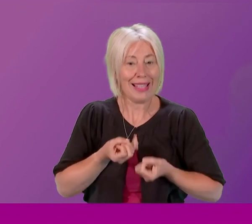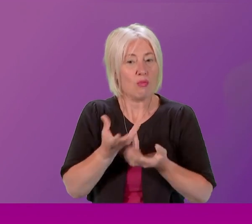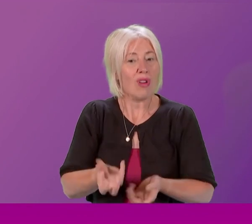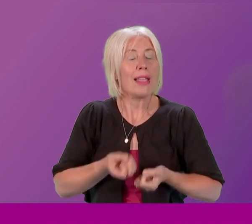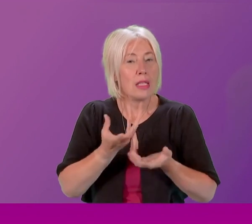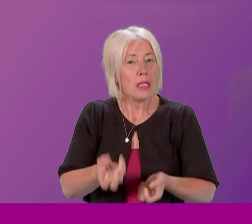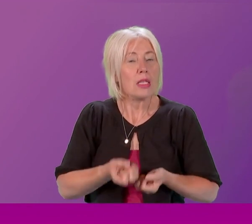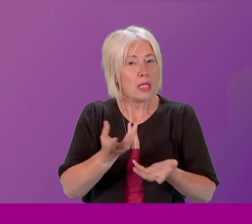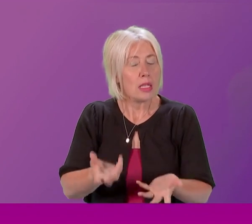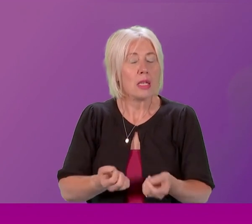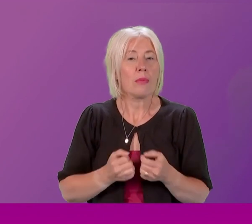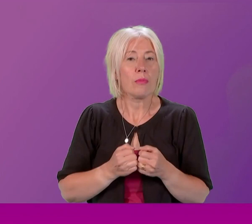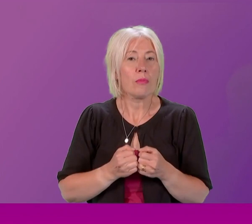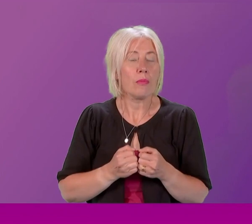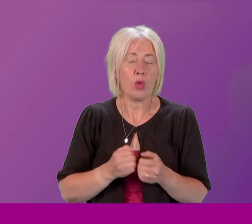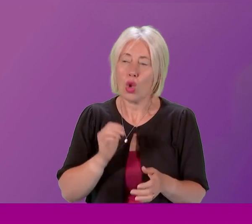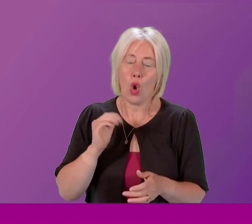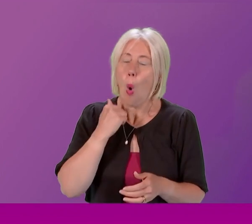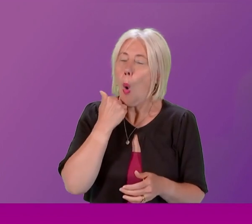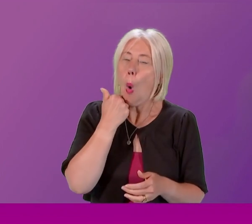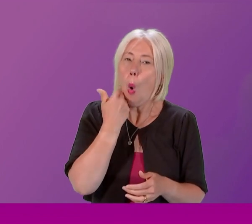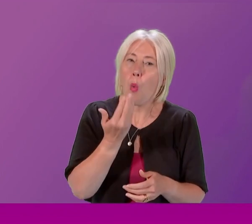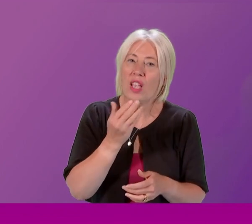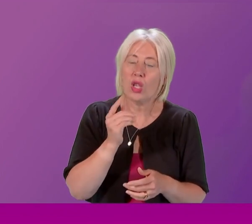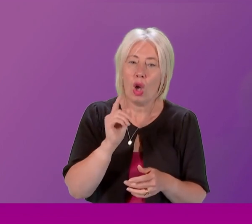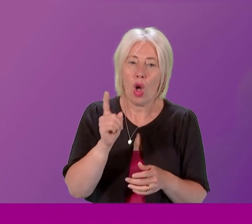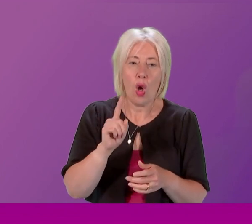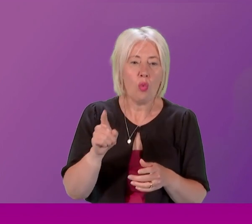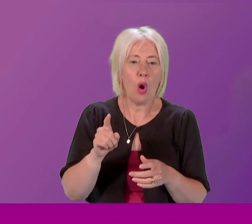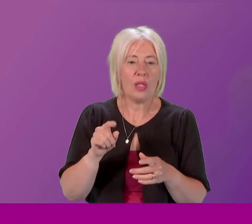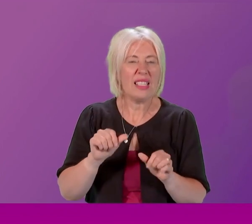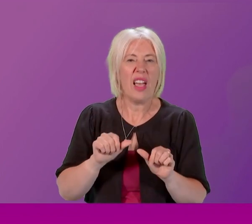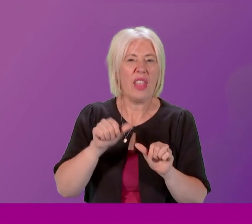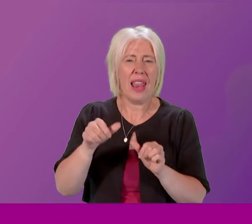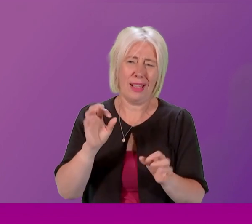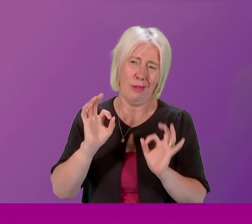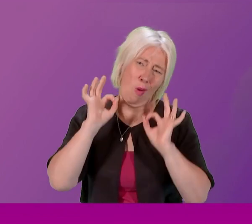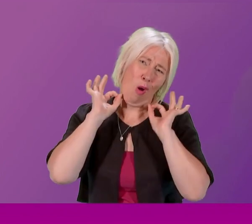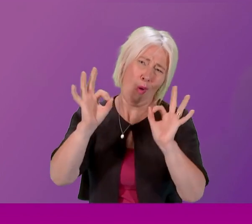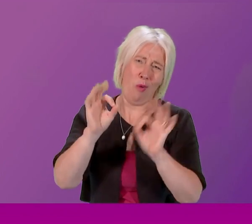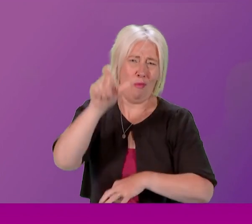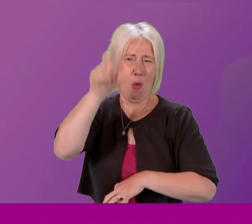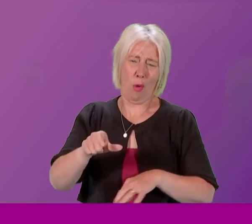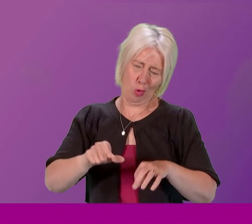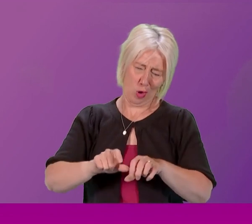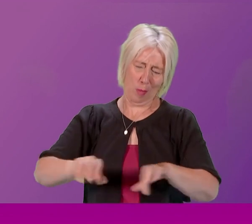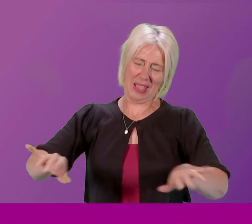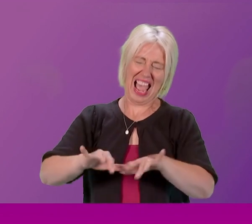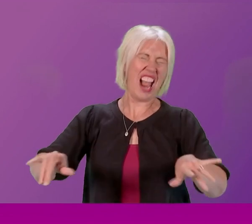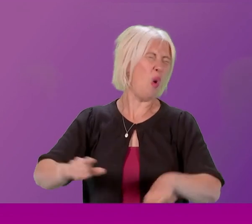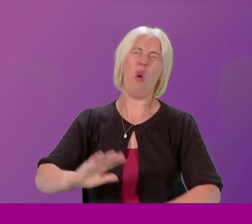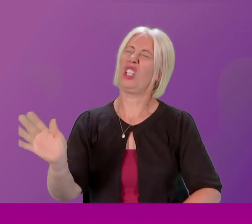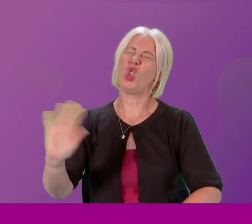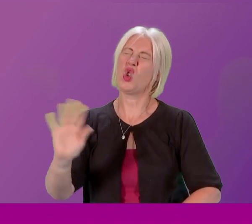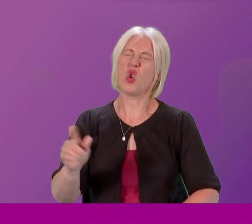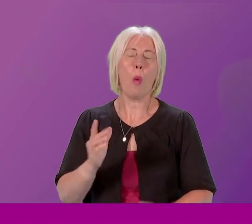So, you know, it isn't always about finding the next Lang Lang on the piano or something. It is, what does music mean to me?